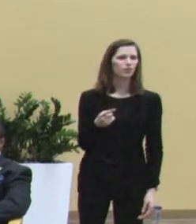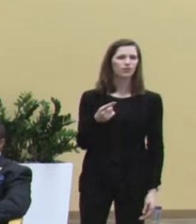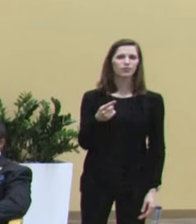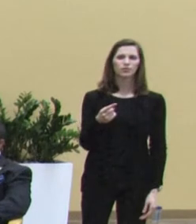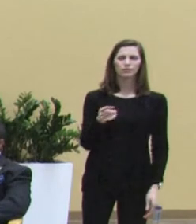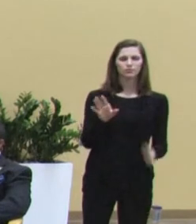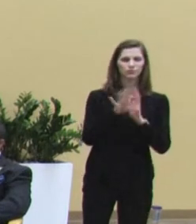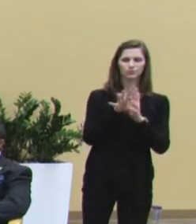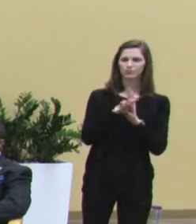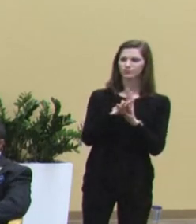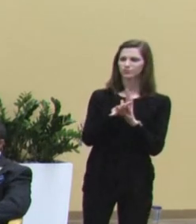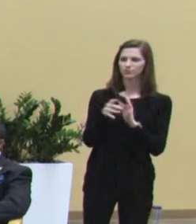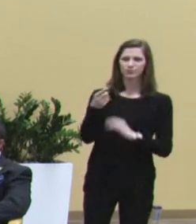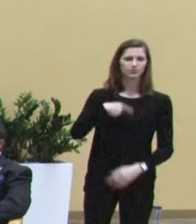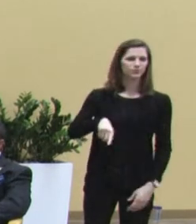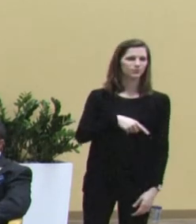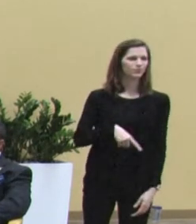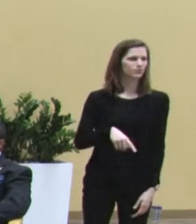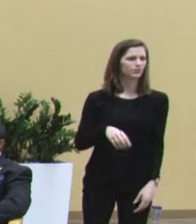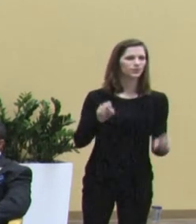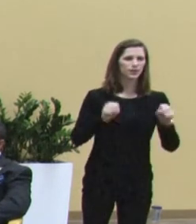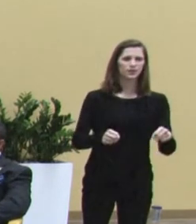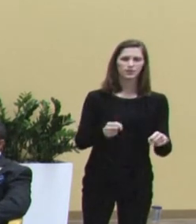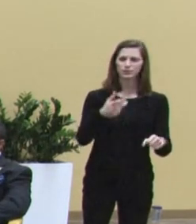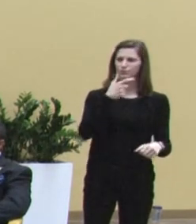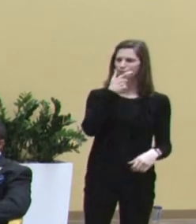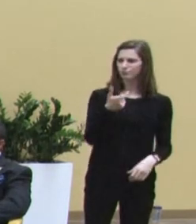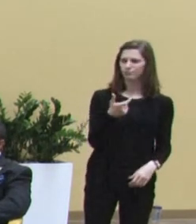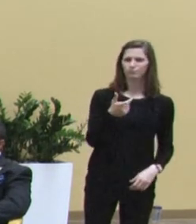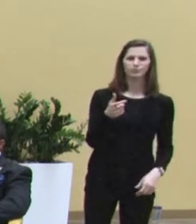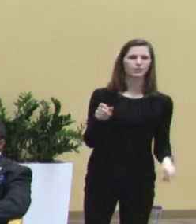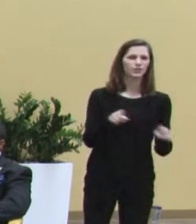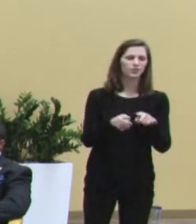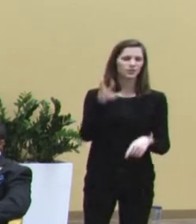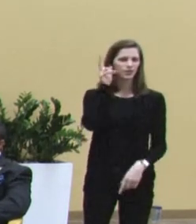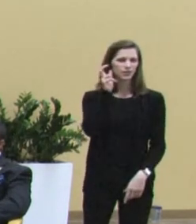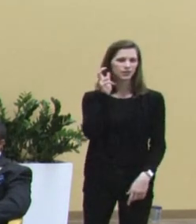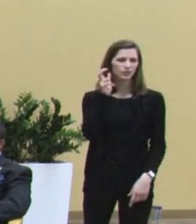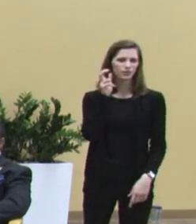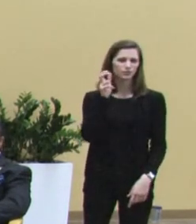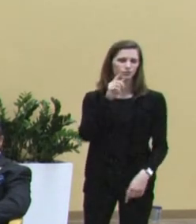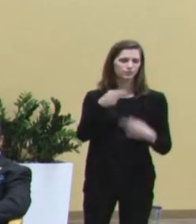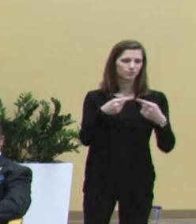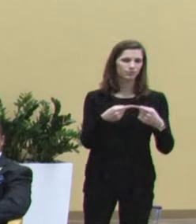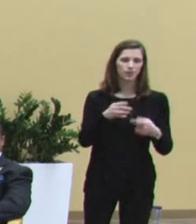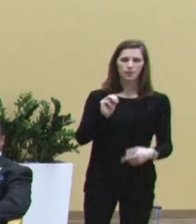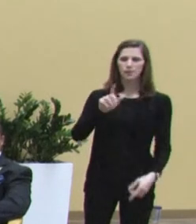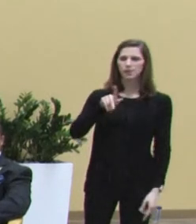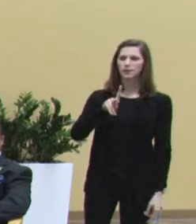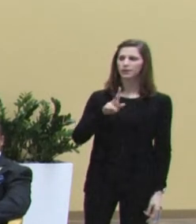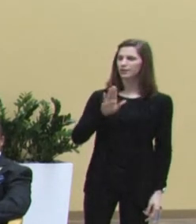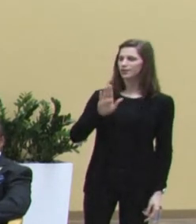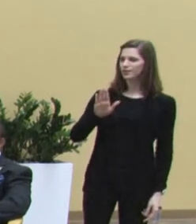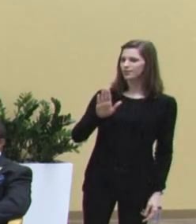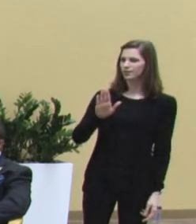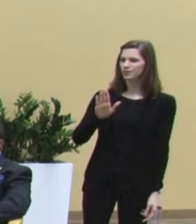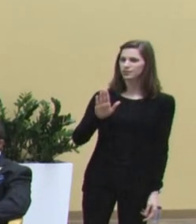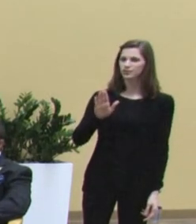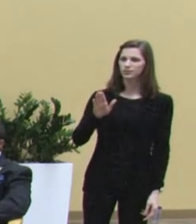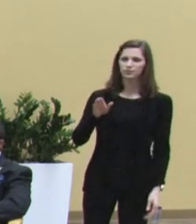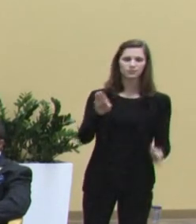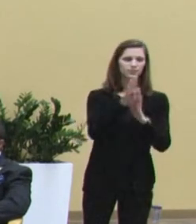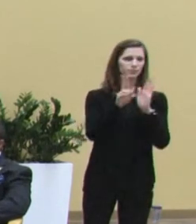about Dr. King and this economic and social Bill of Rights. And then also to our interpreters who